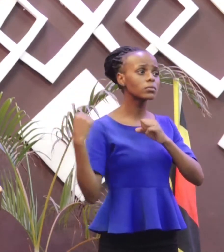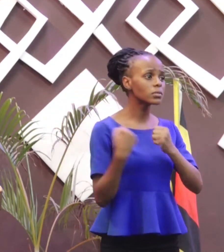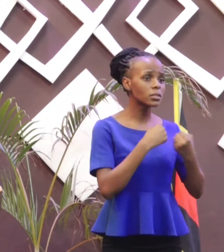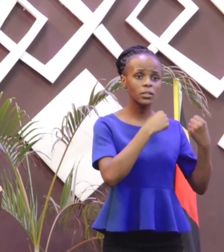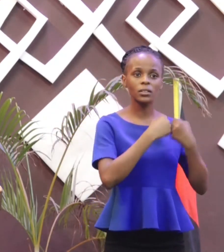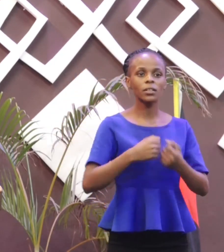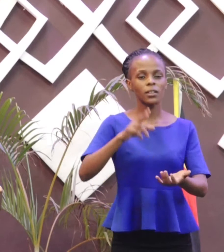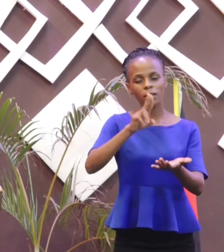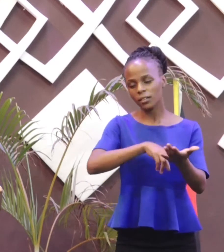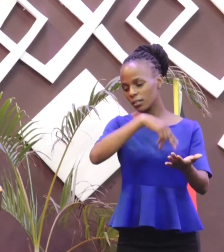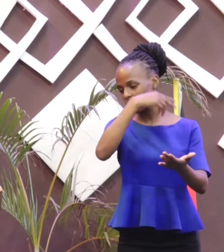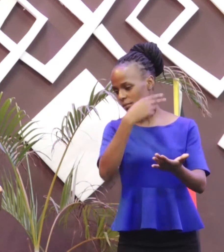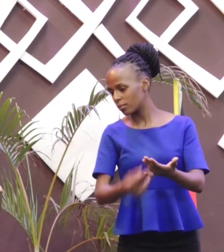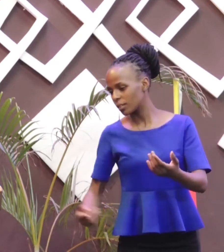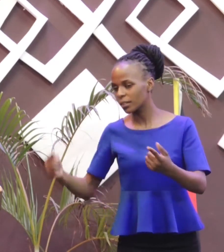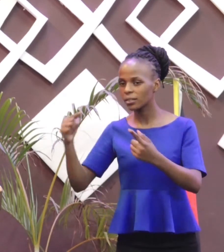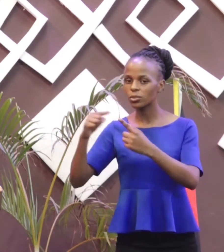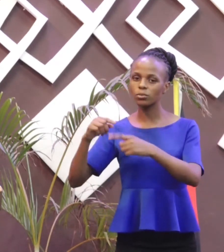they failed to conquer.